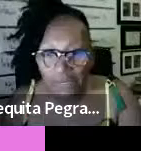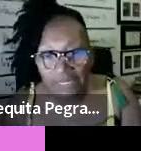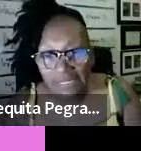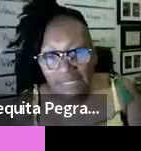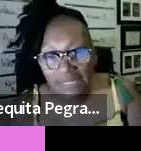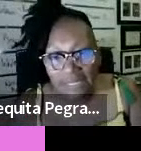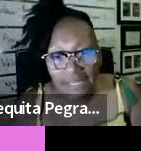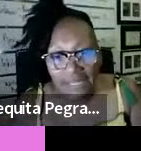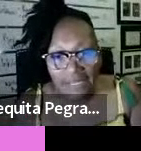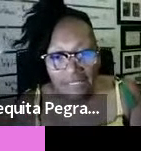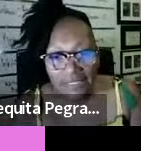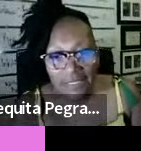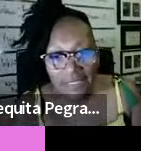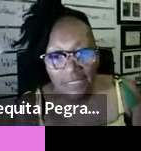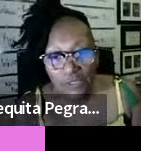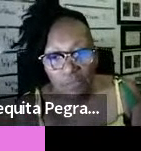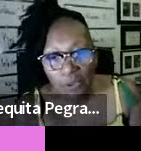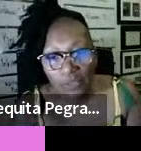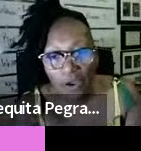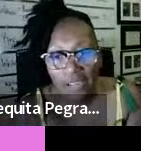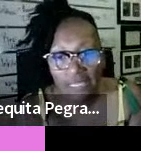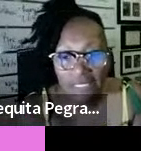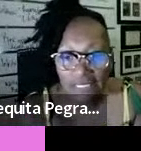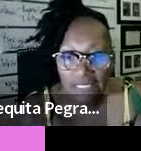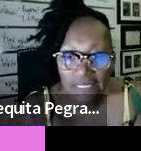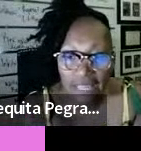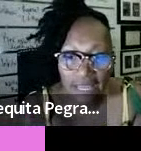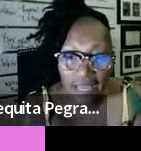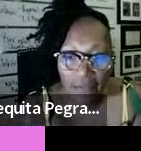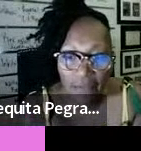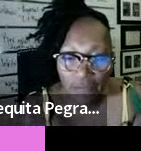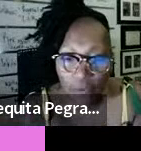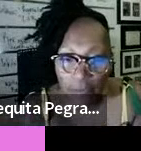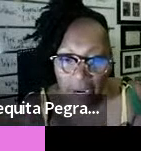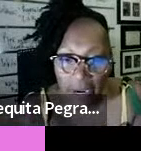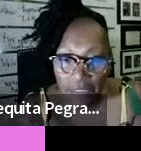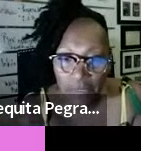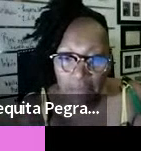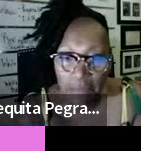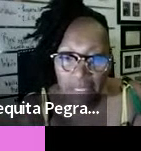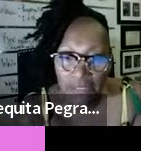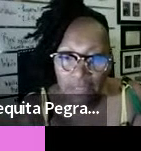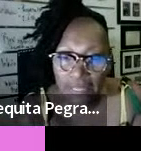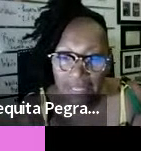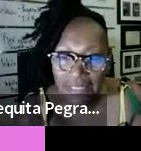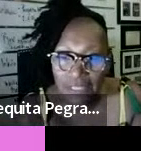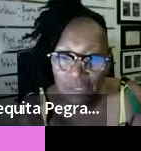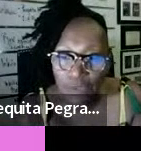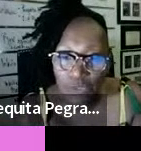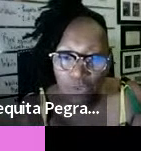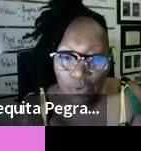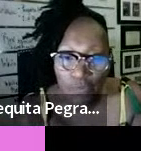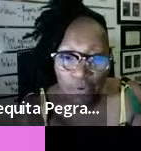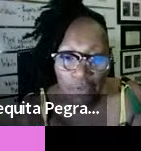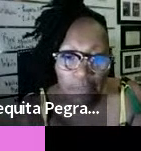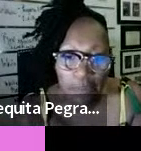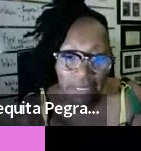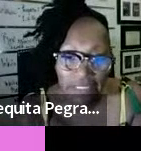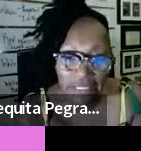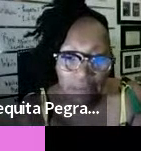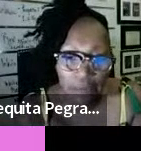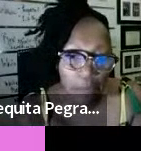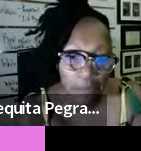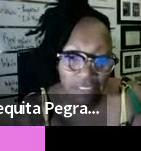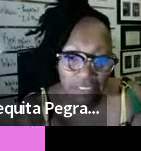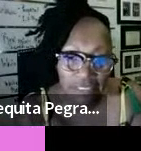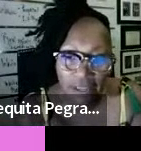I'll read. Okay. To both our Indigenous and African forebears, we commit to the continued struggle for